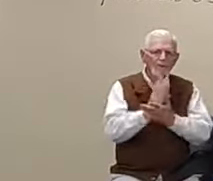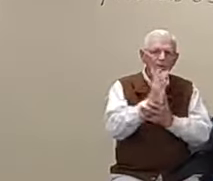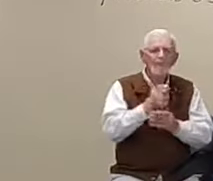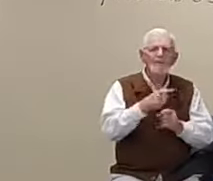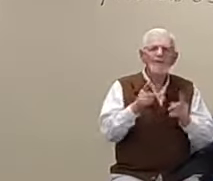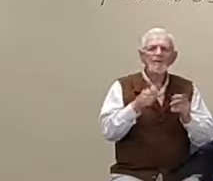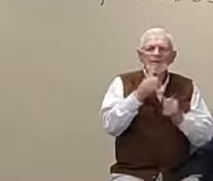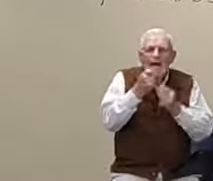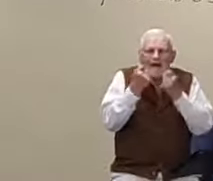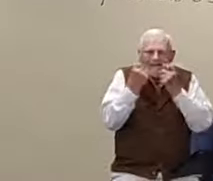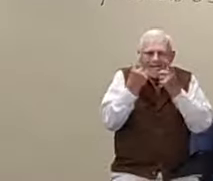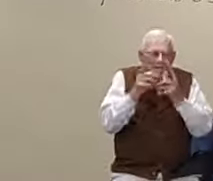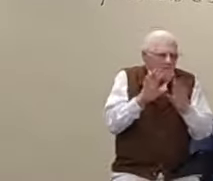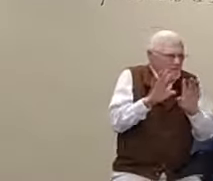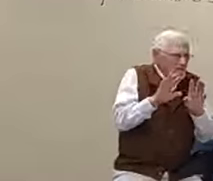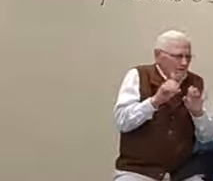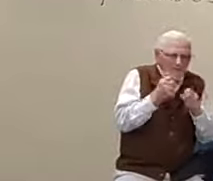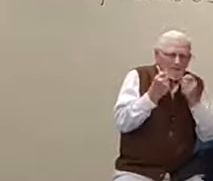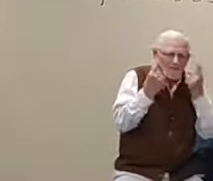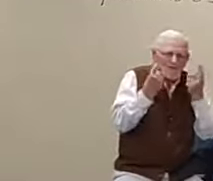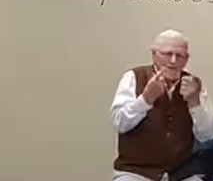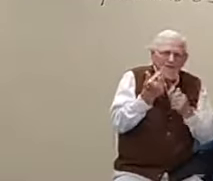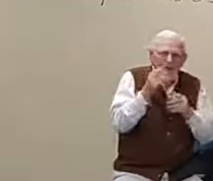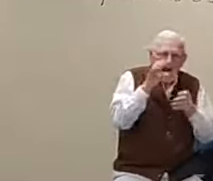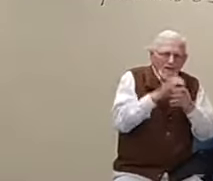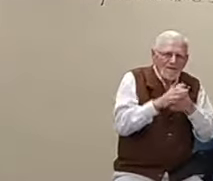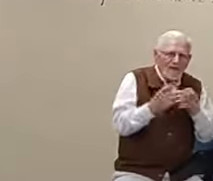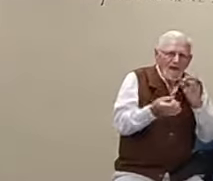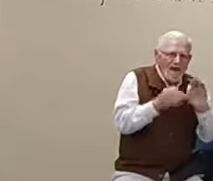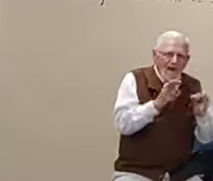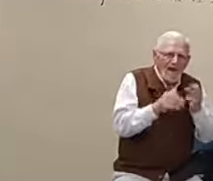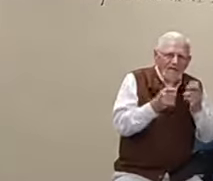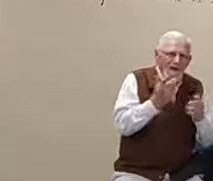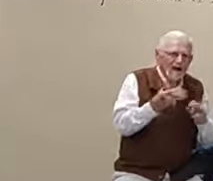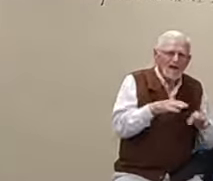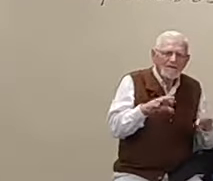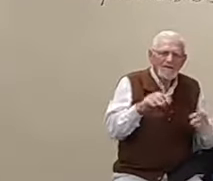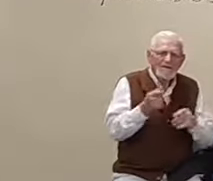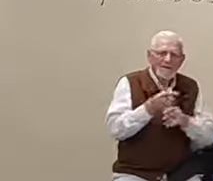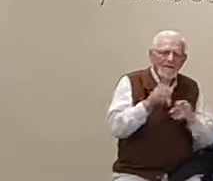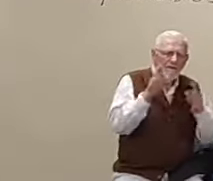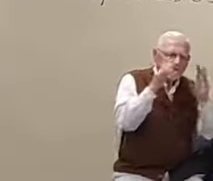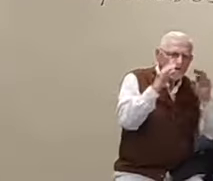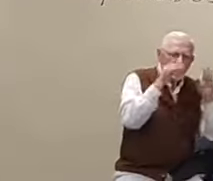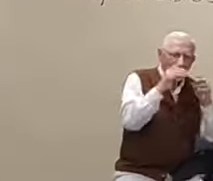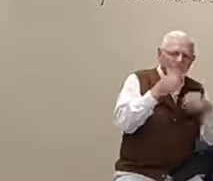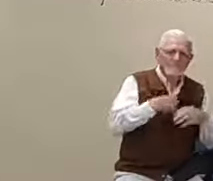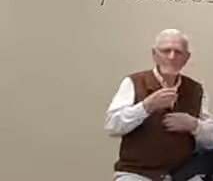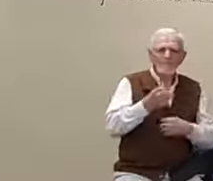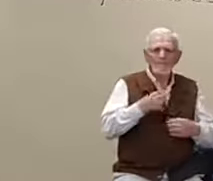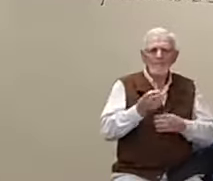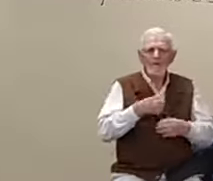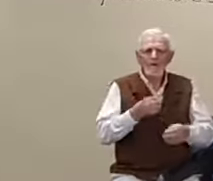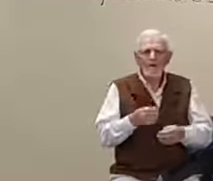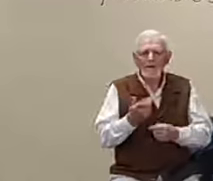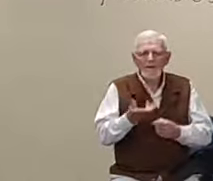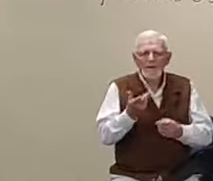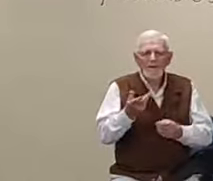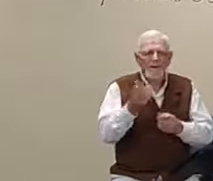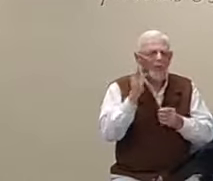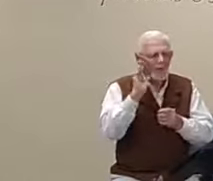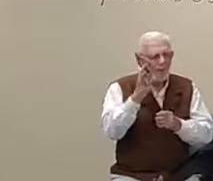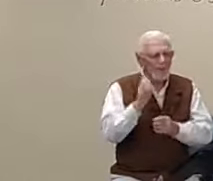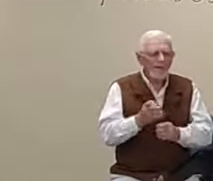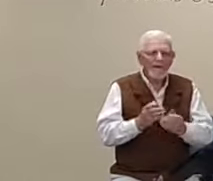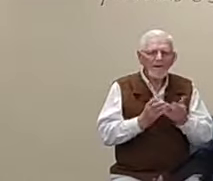understand. But my husband did this, and my husband did that, and my kids, and we don't have any money. And I'm like, it's going to be okay.